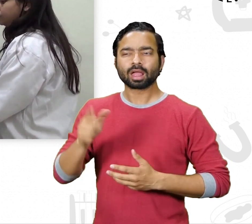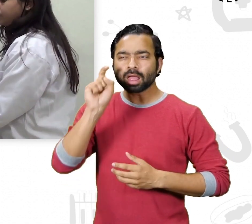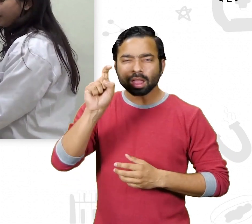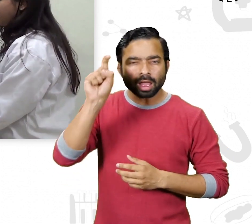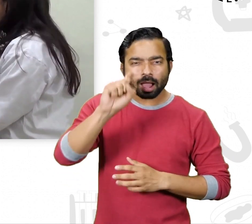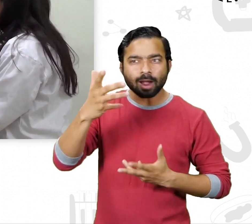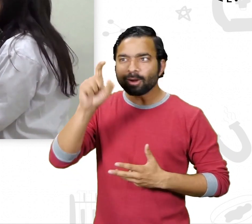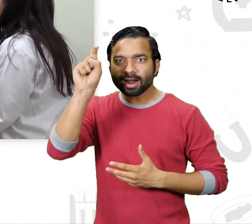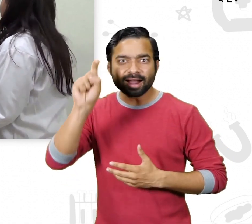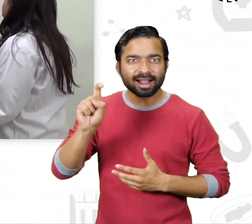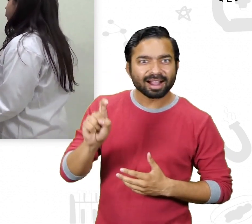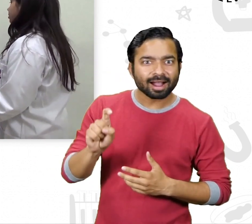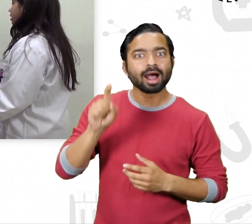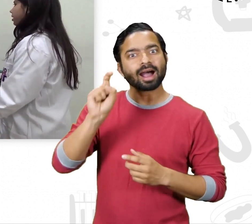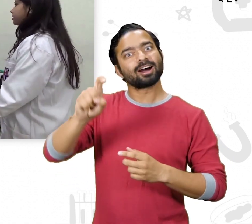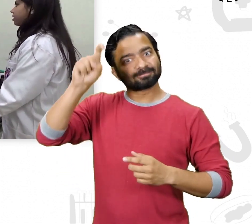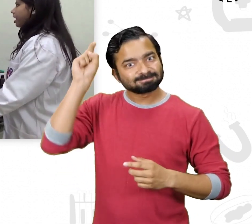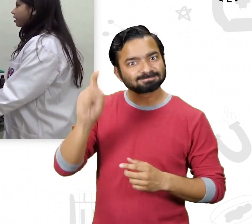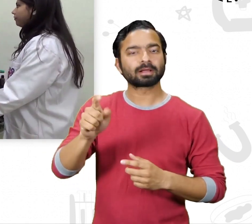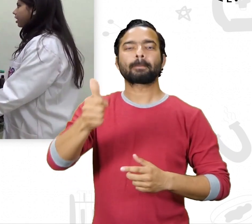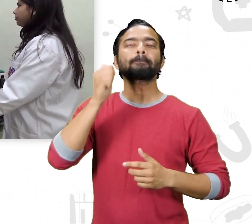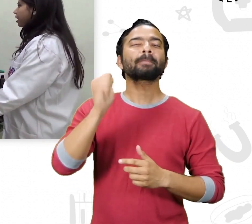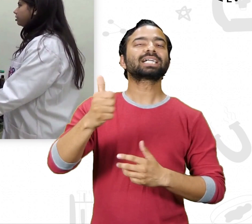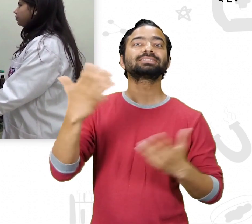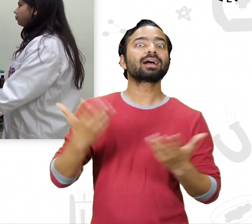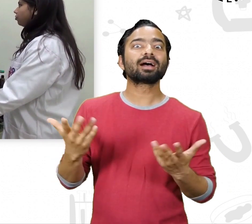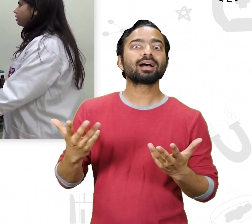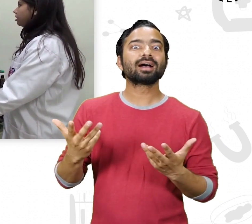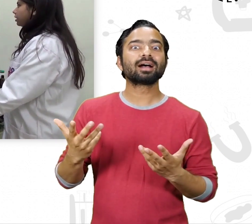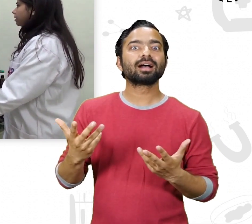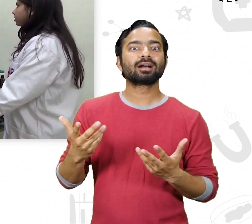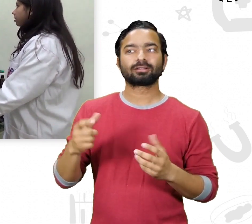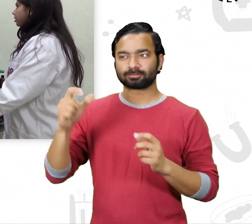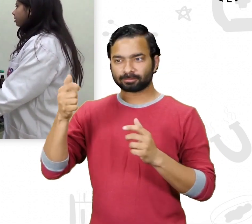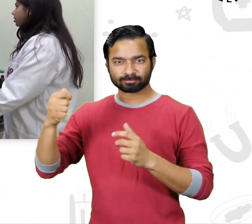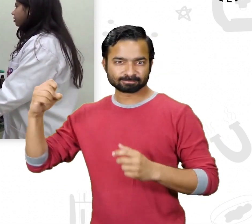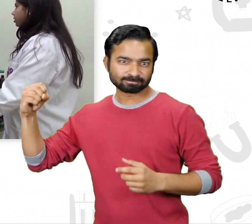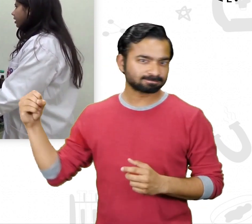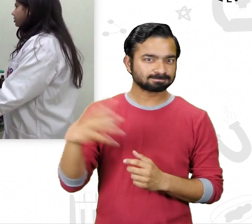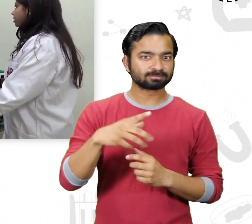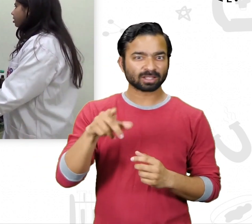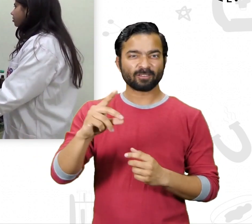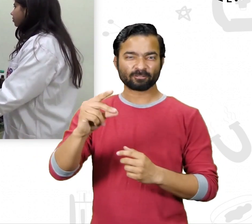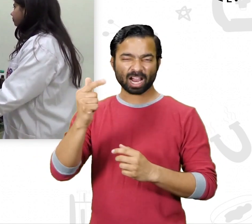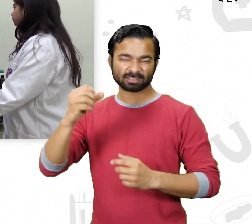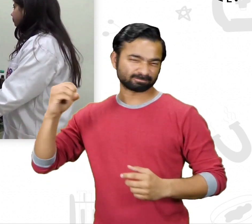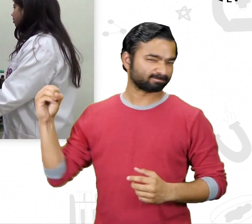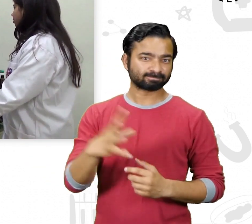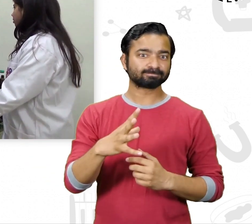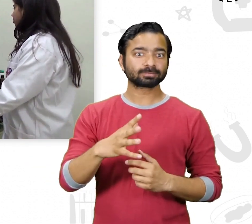In this slide, we use the Alexa 594 and Alexa